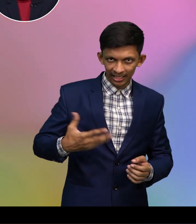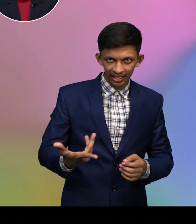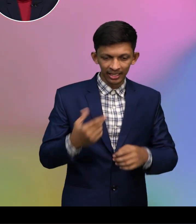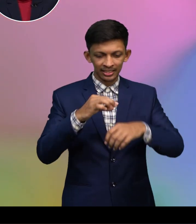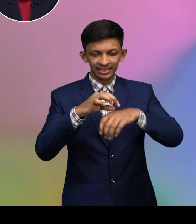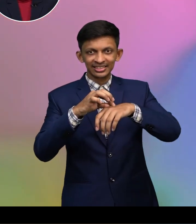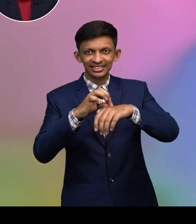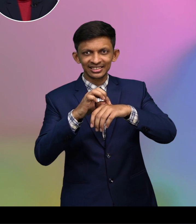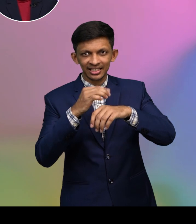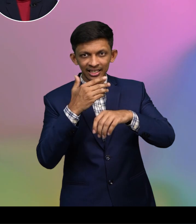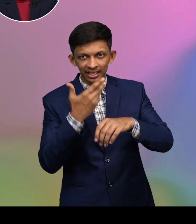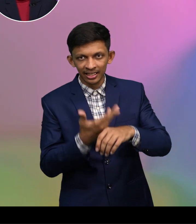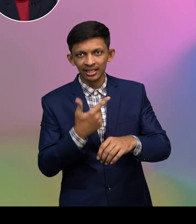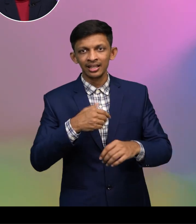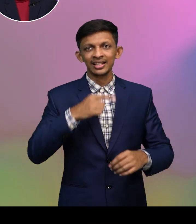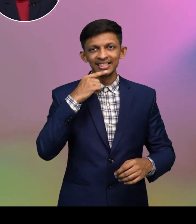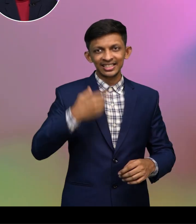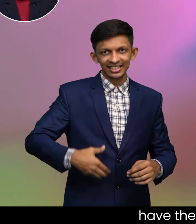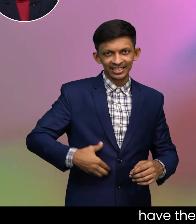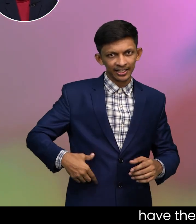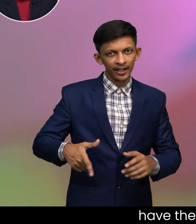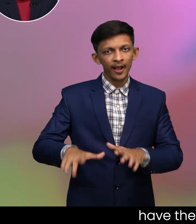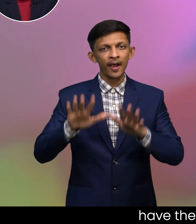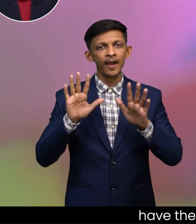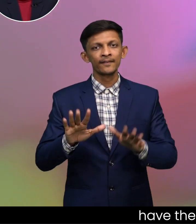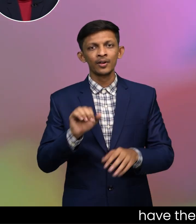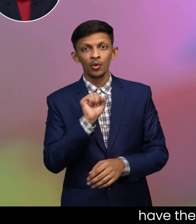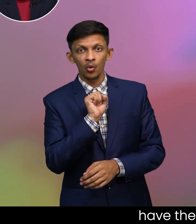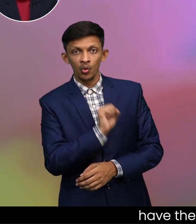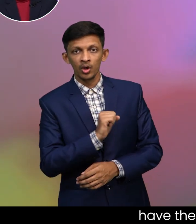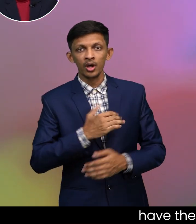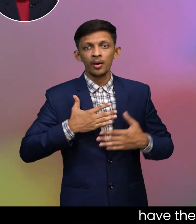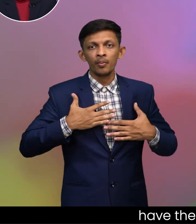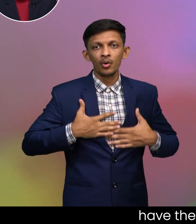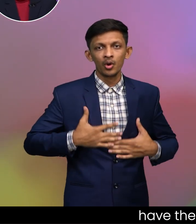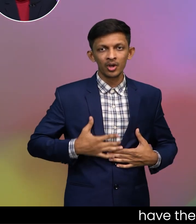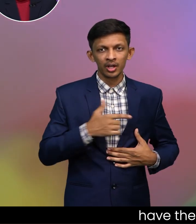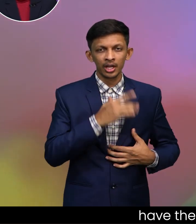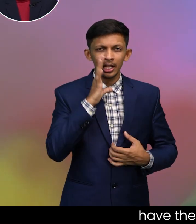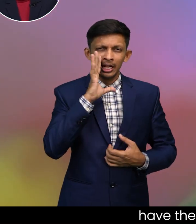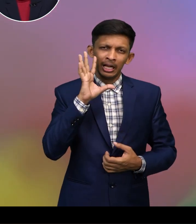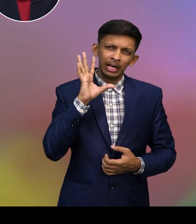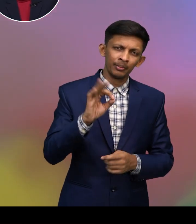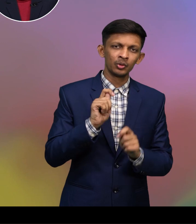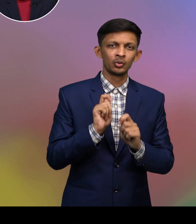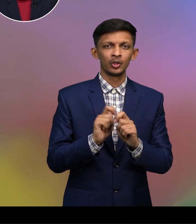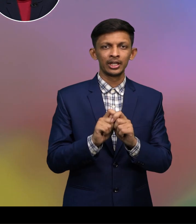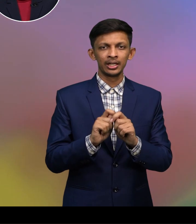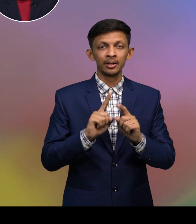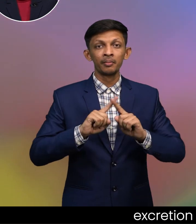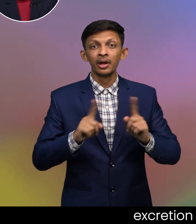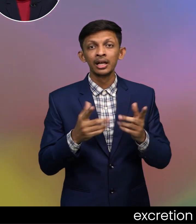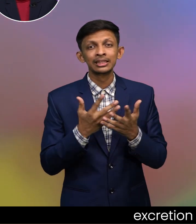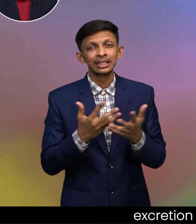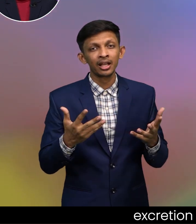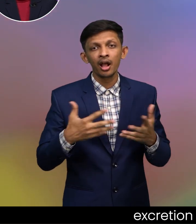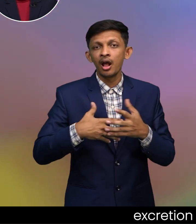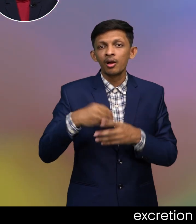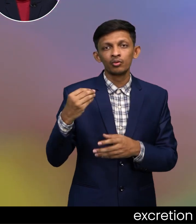Let us know about the other pathways of excretion and the accessory excretory